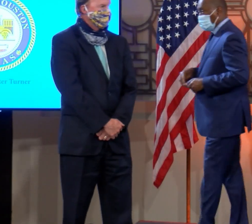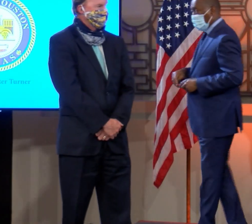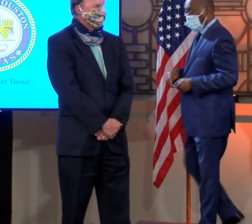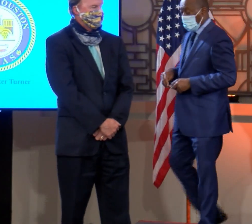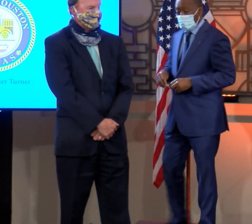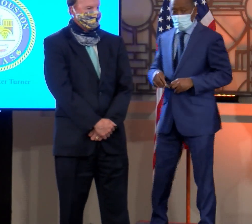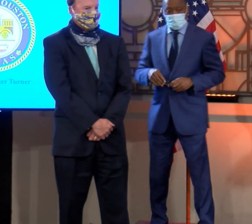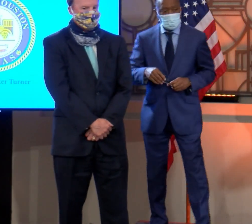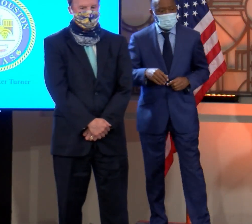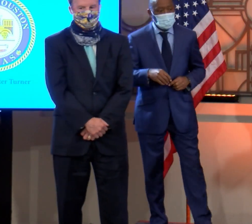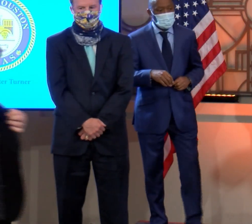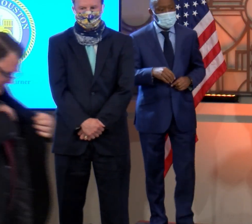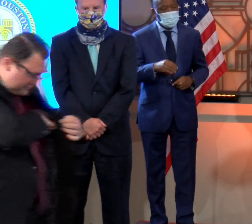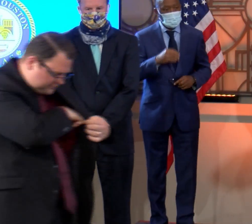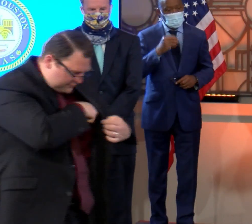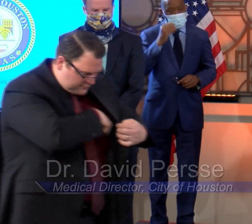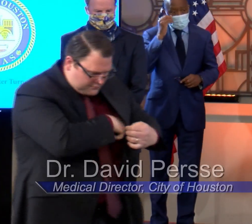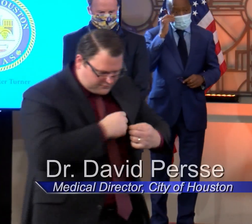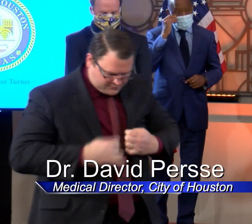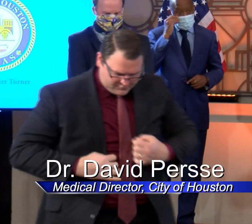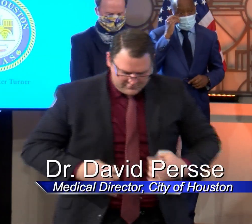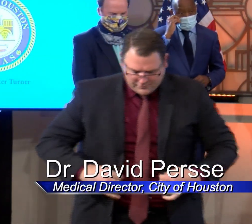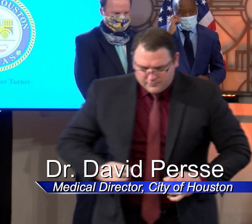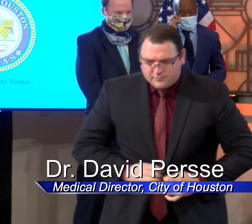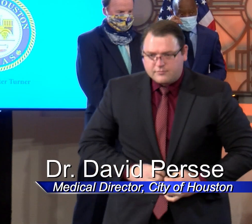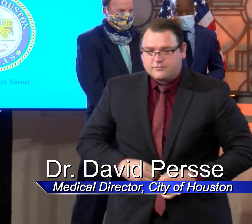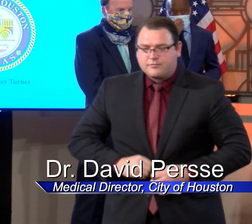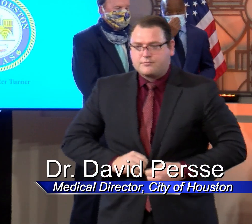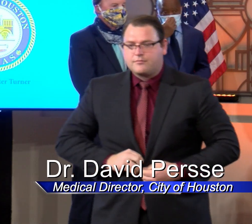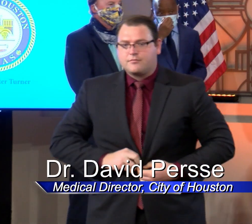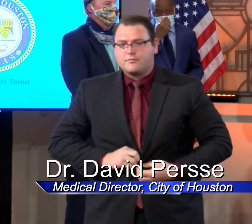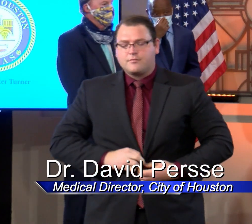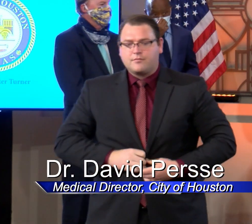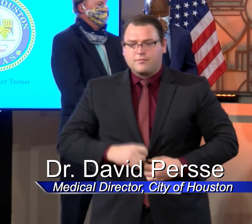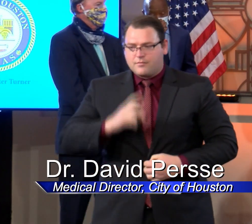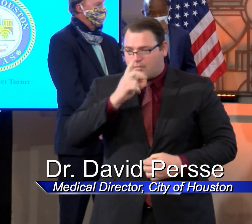Thank you, Mayor. As the Mayor pointed out, we had added more cases today